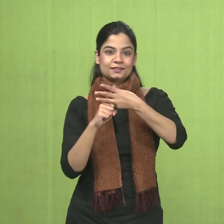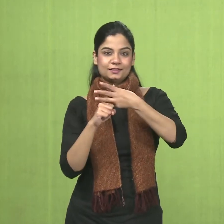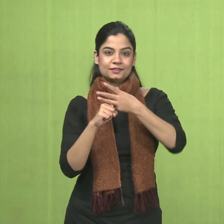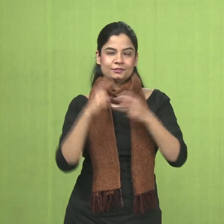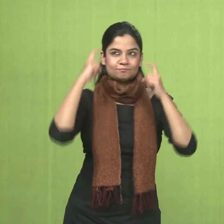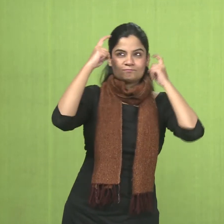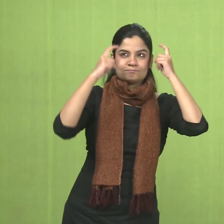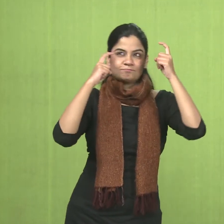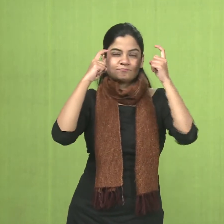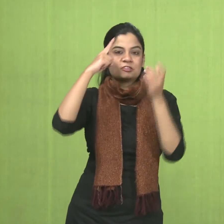result.